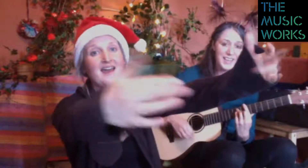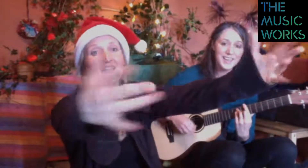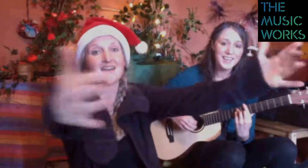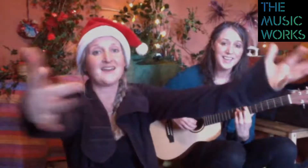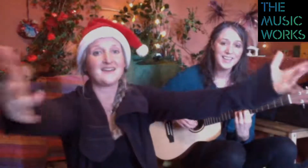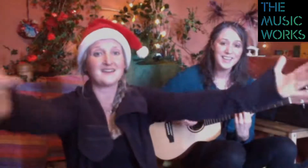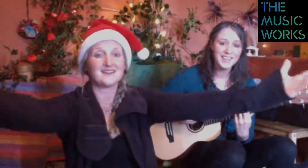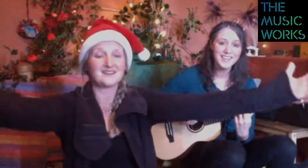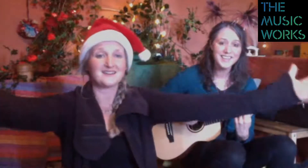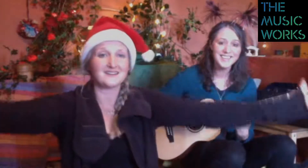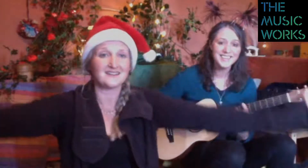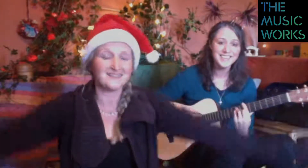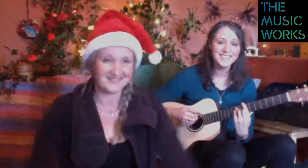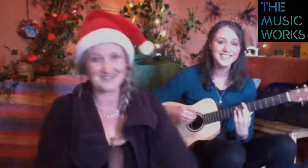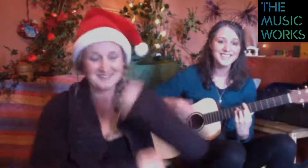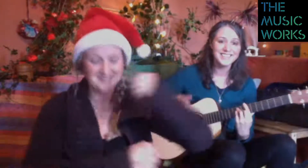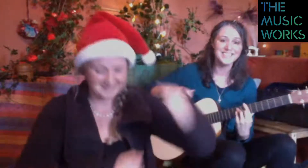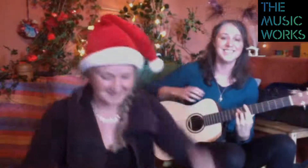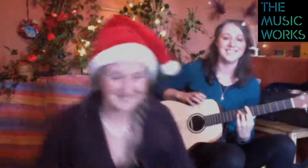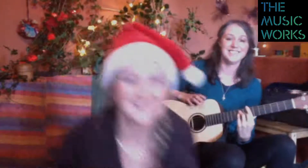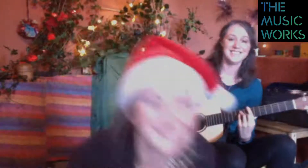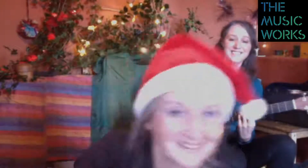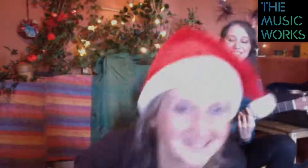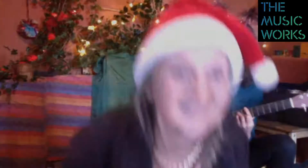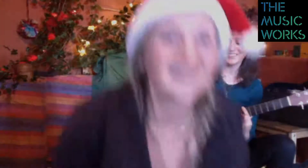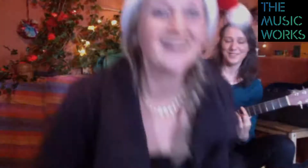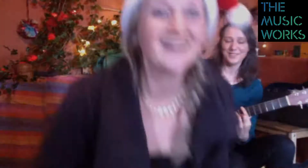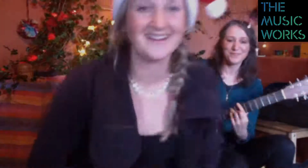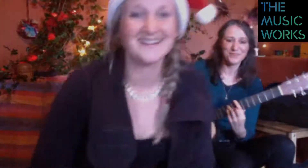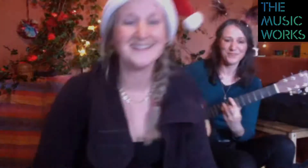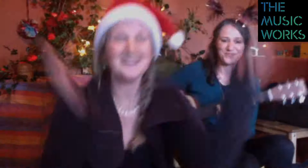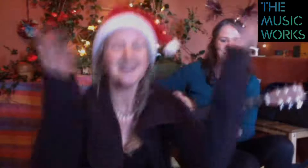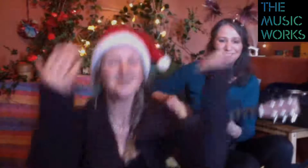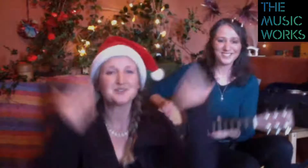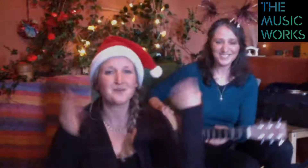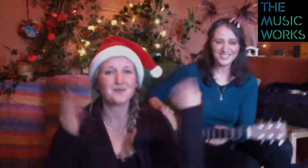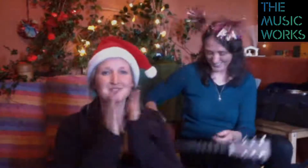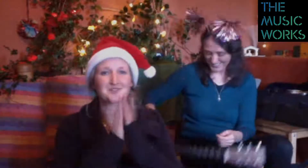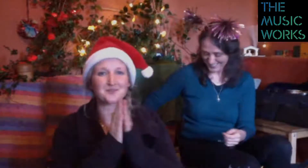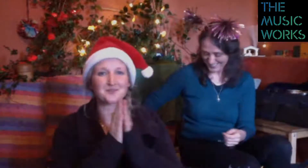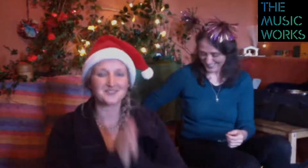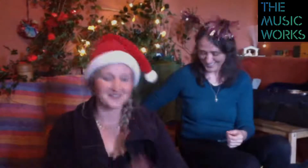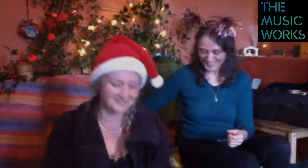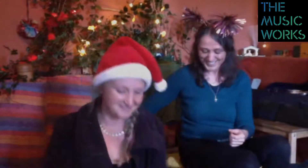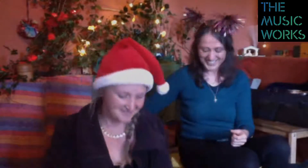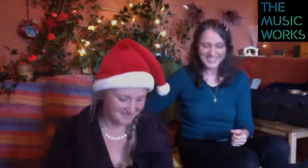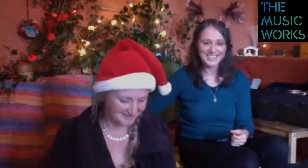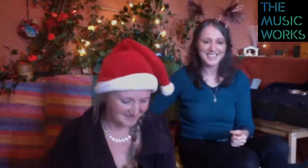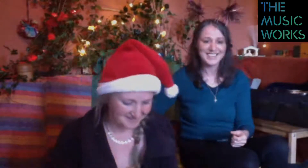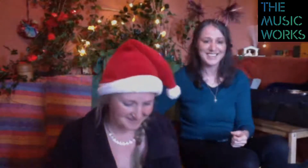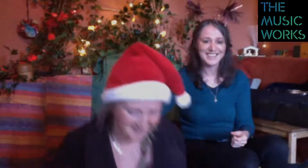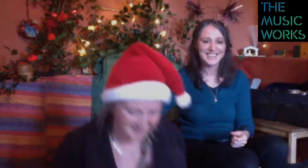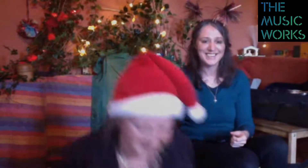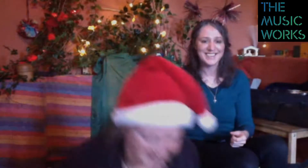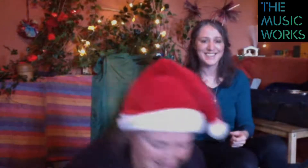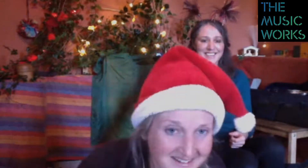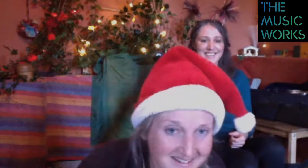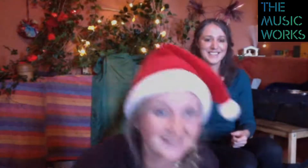sleigh. Oh, that's wonderful. Thank you for filling in for me. I'm having a bit of trouble with my videos this morning with so many different things going on. But I